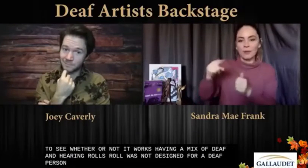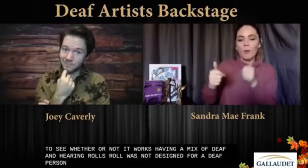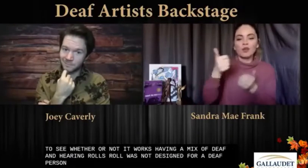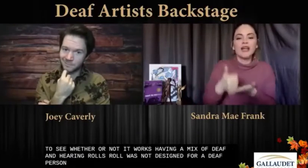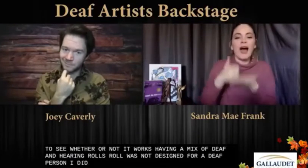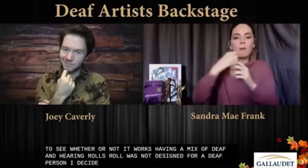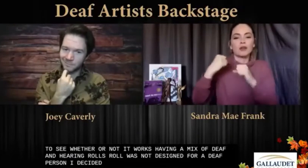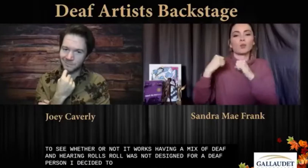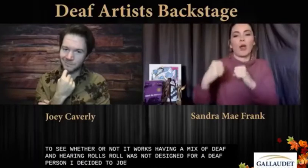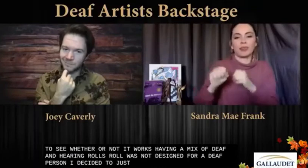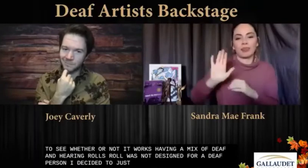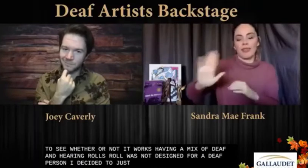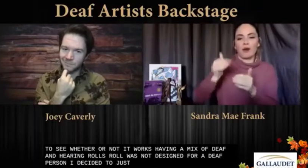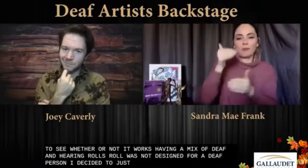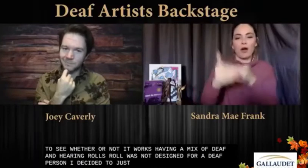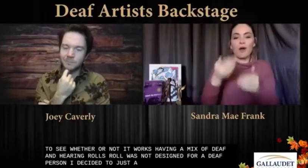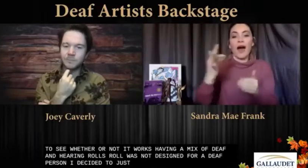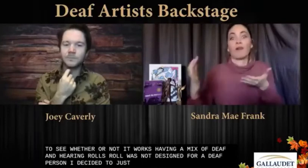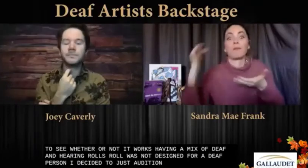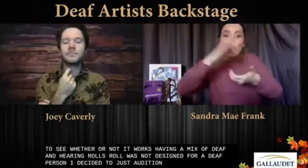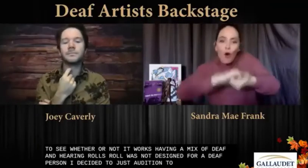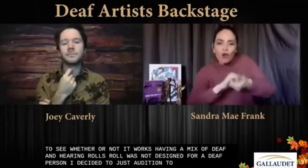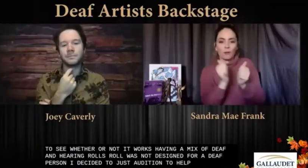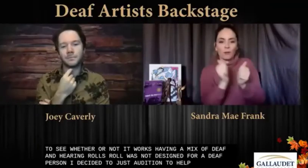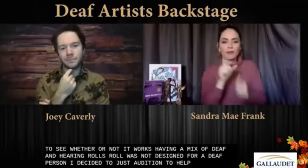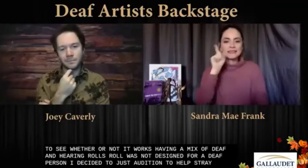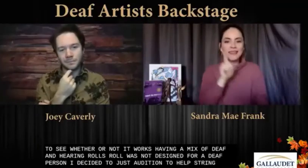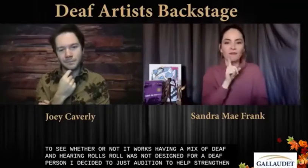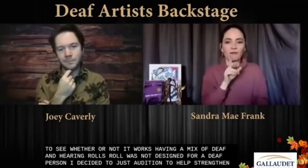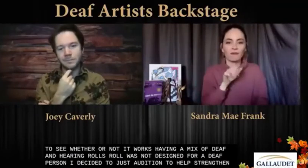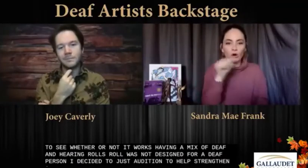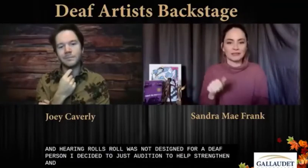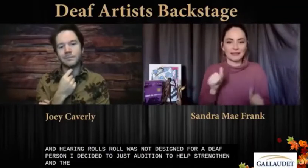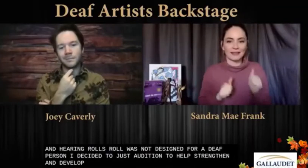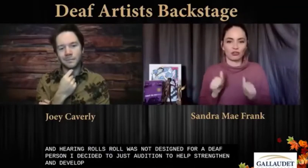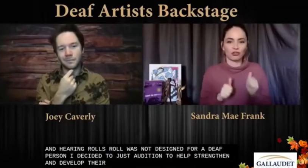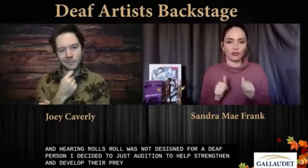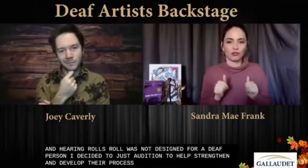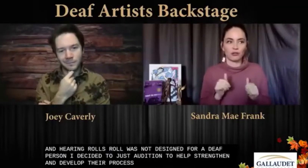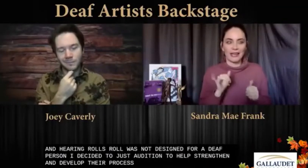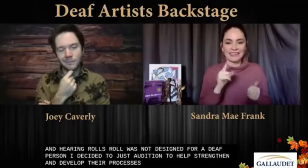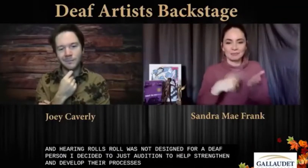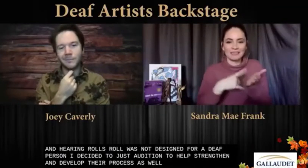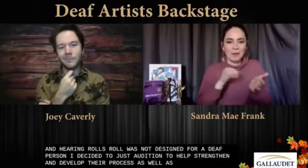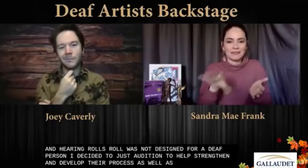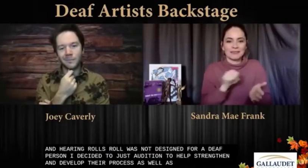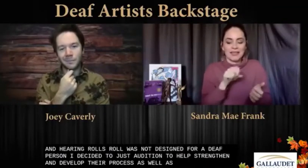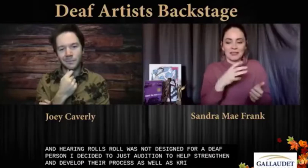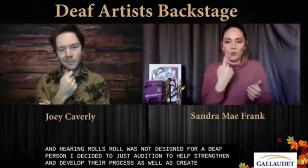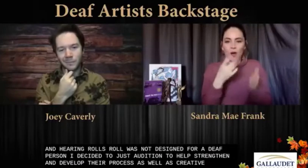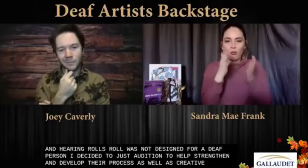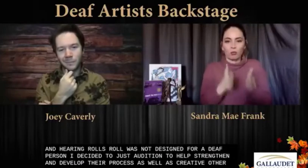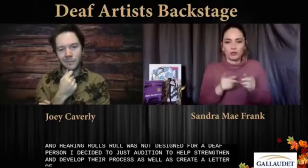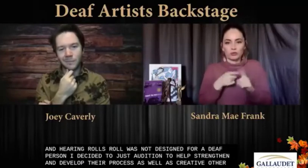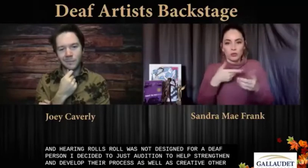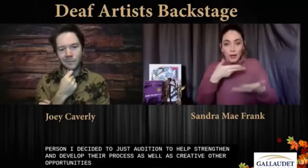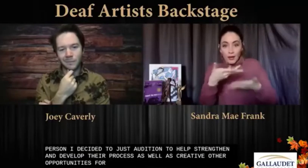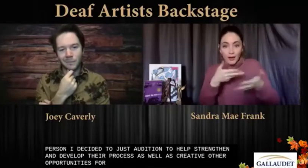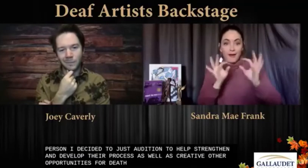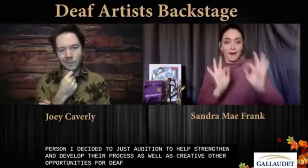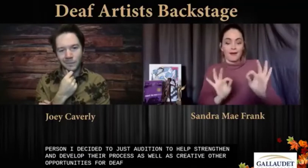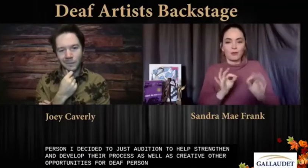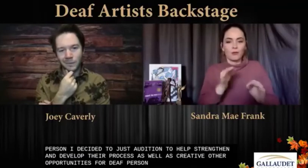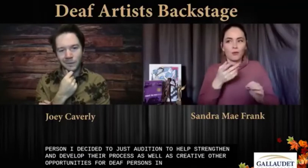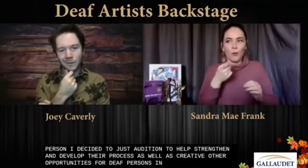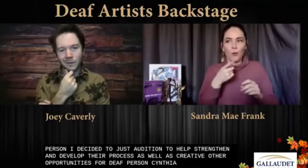I decided to just audition to help strengthen and develop their process as well as create other opportunities for deaf